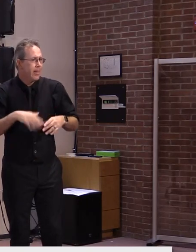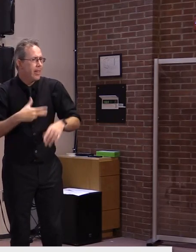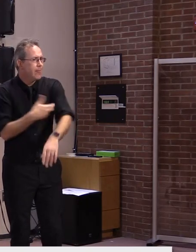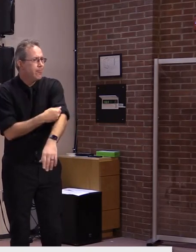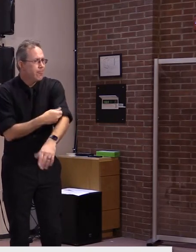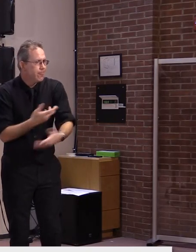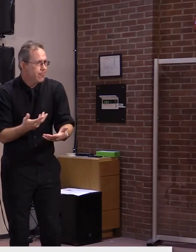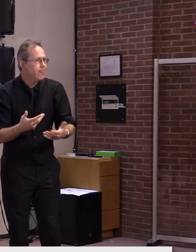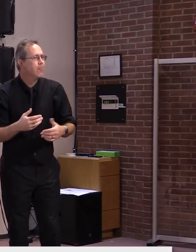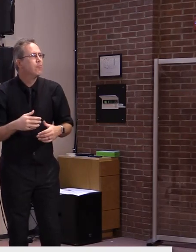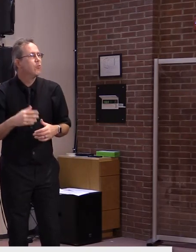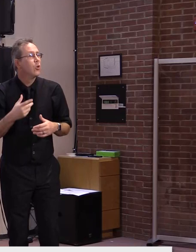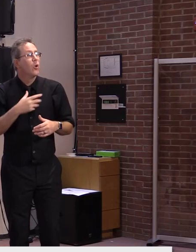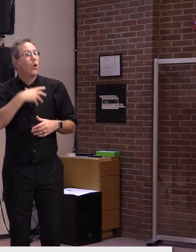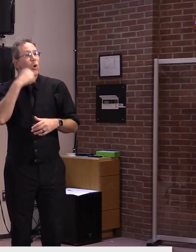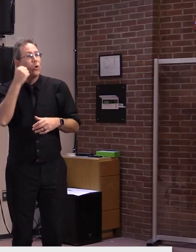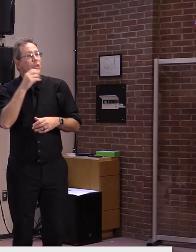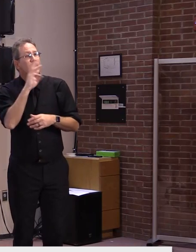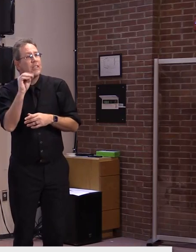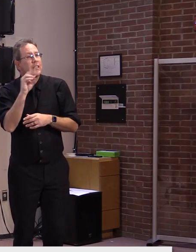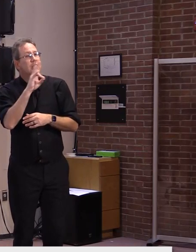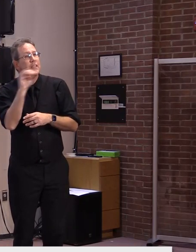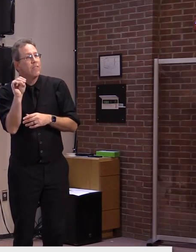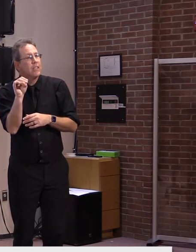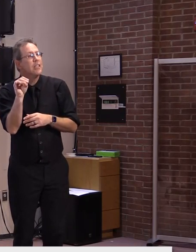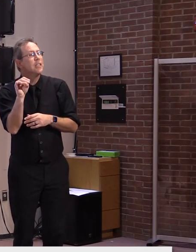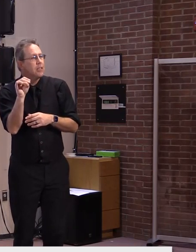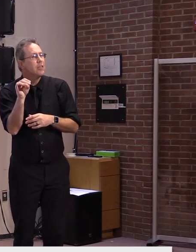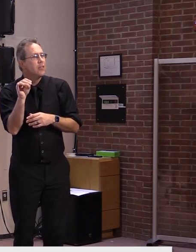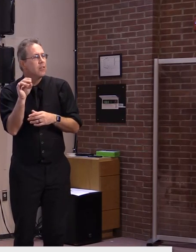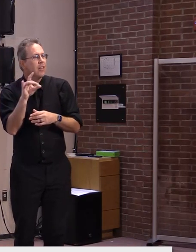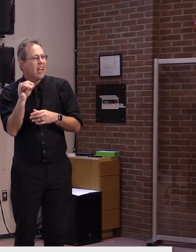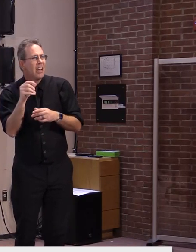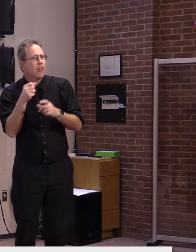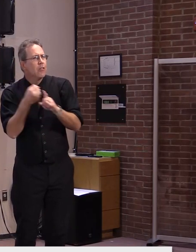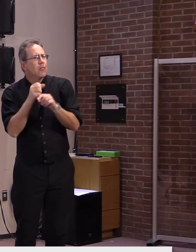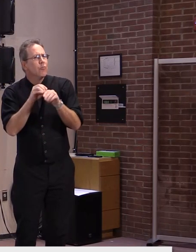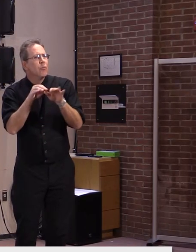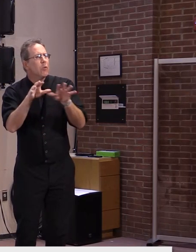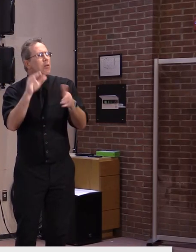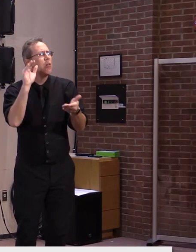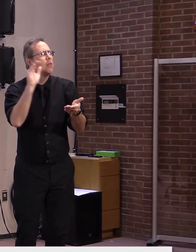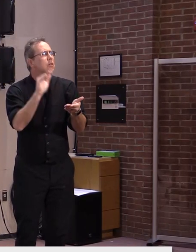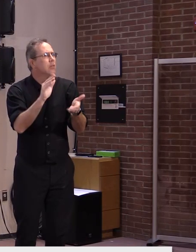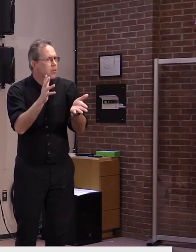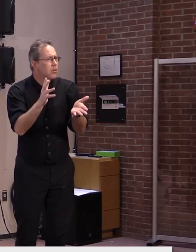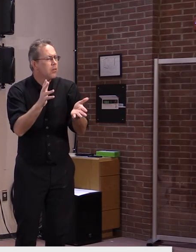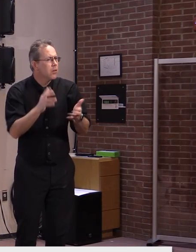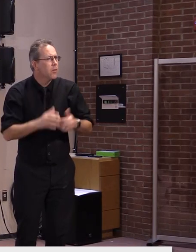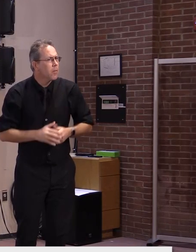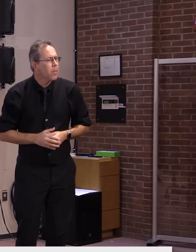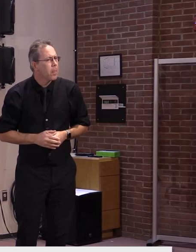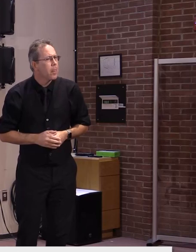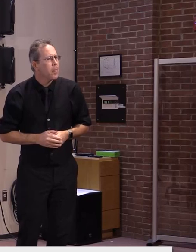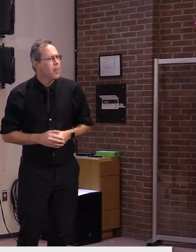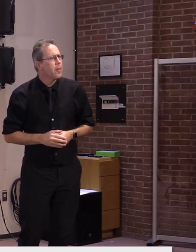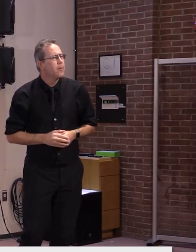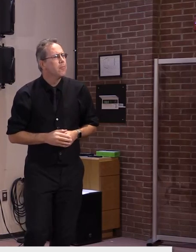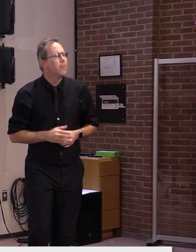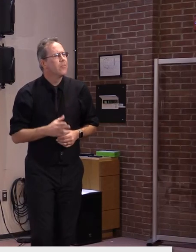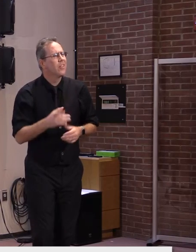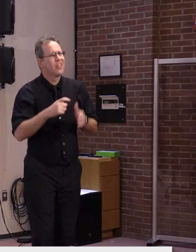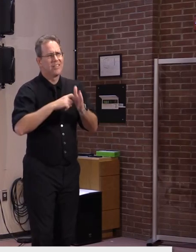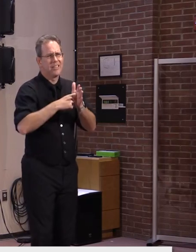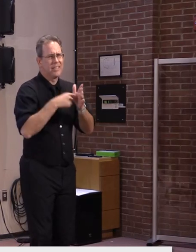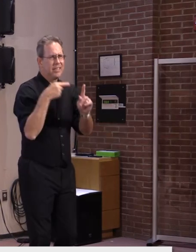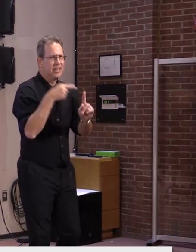70s, their prevalence is lower than all of the other age groups. So I think that's really the key takeaway, is those age groups that are